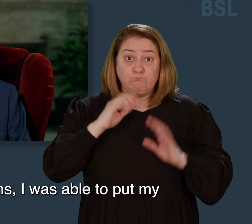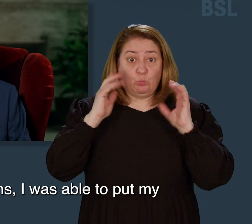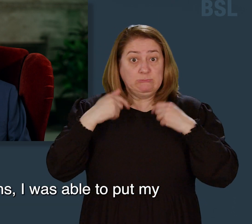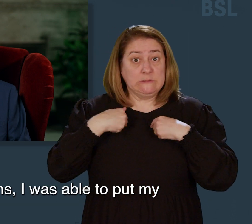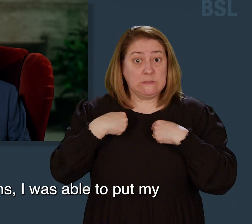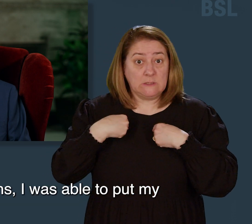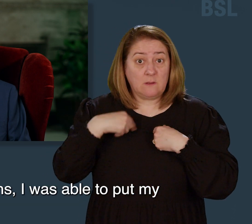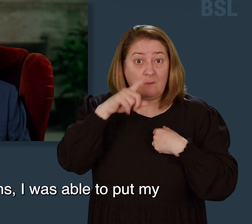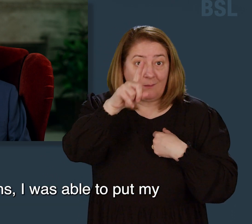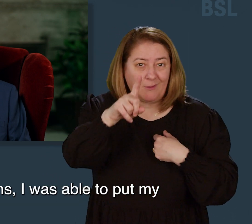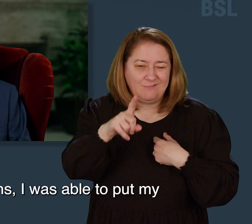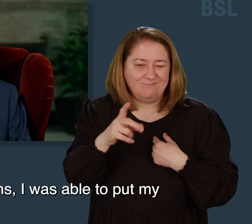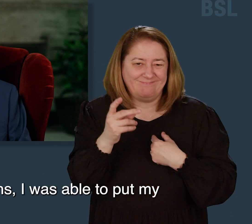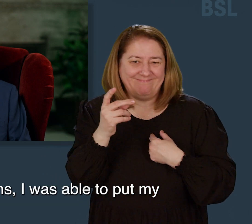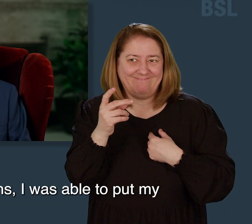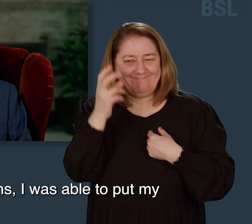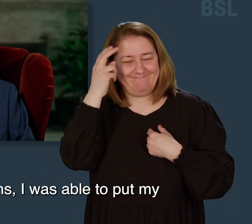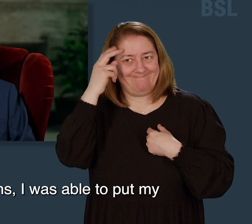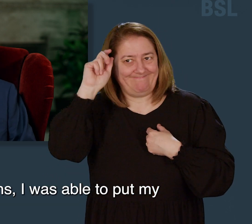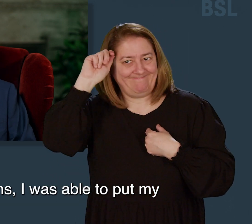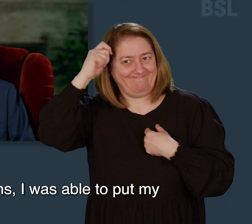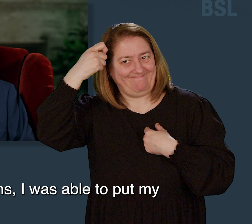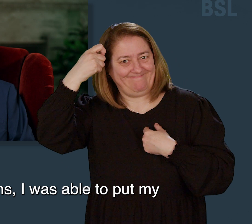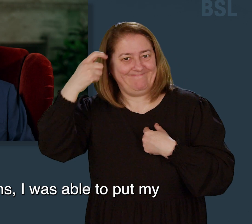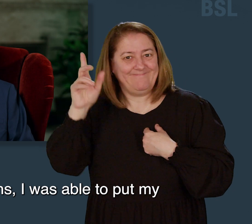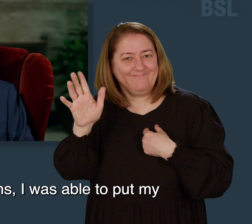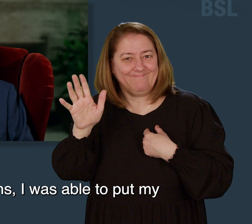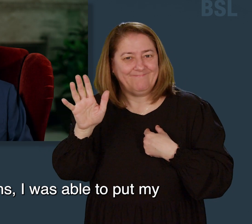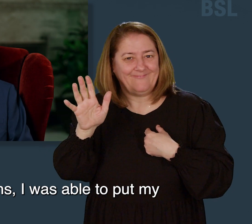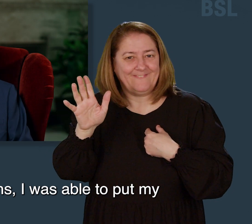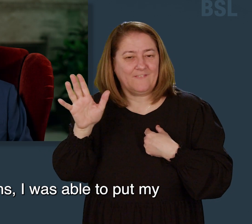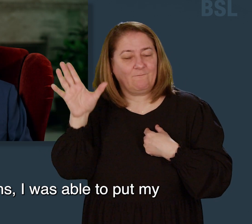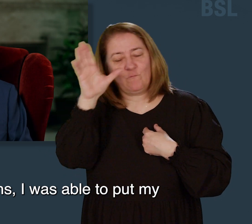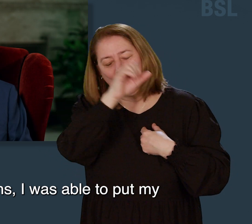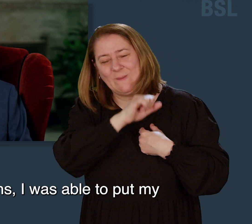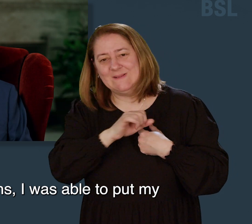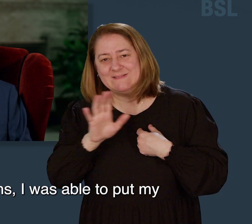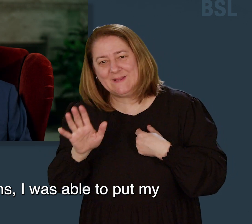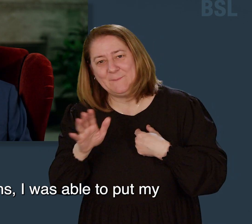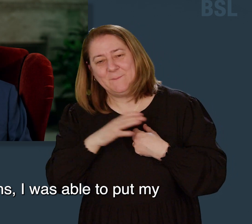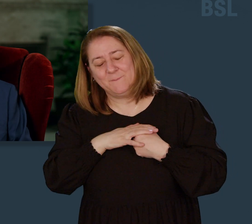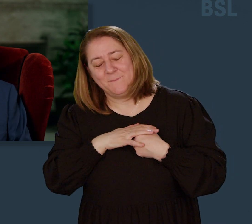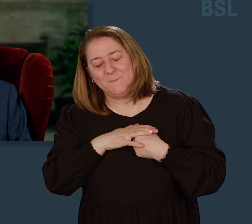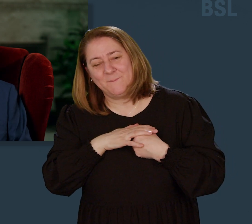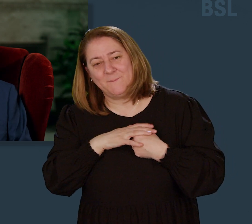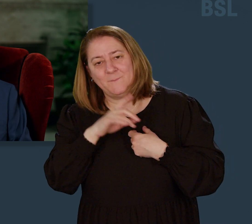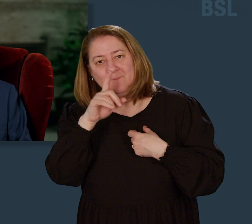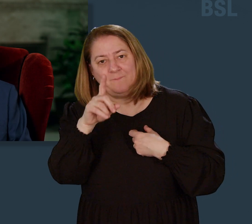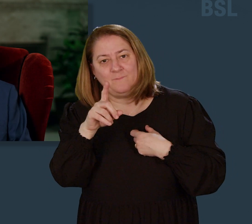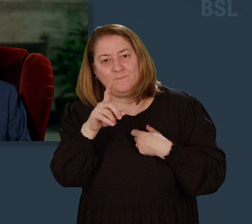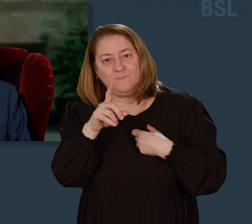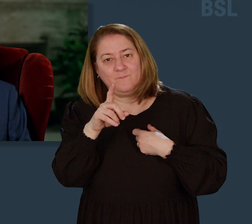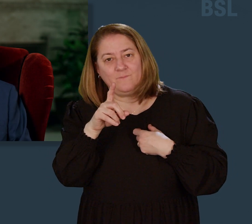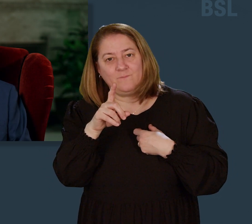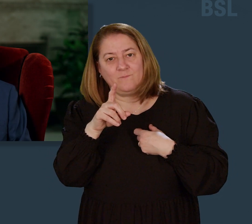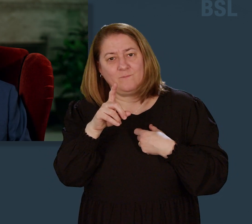Despite my own concerns, I was able to put my mind at ease and fall asleep.